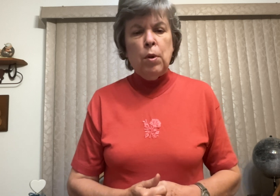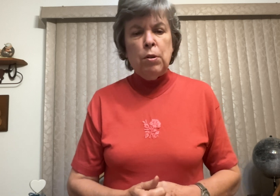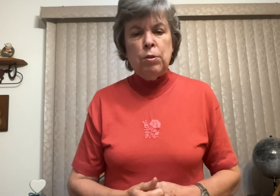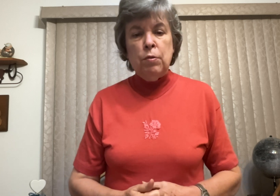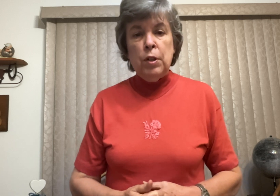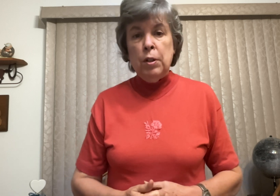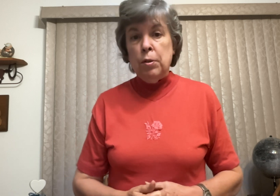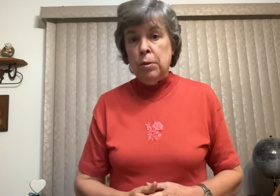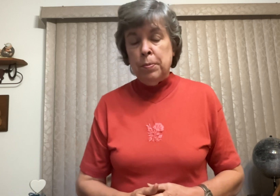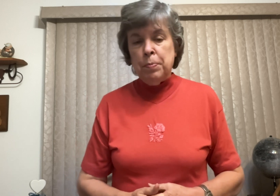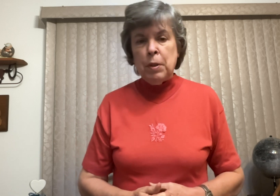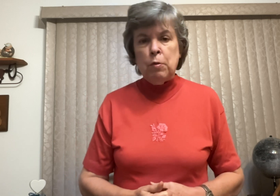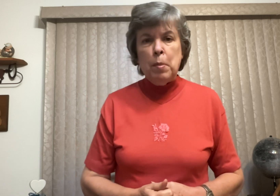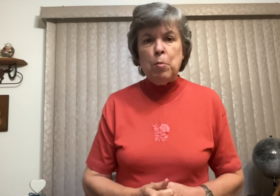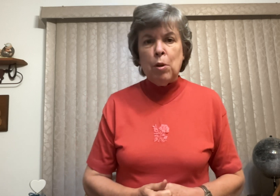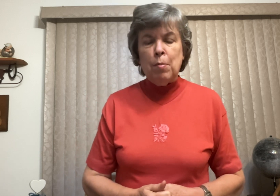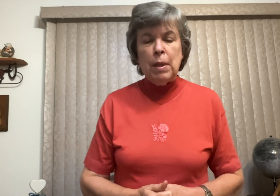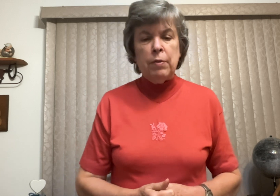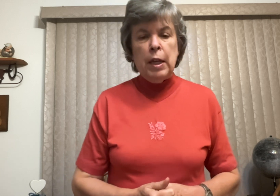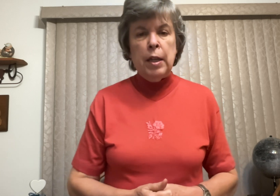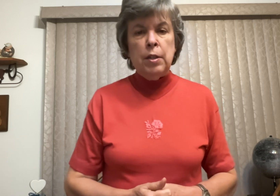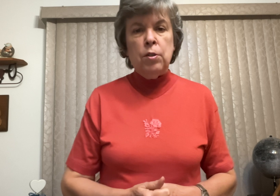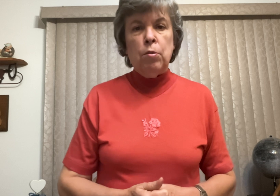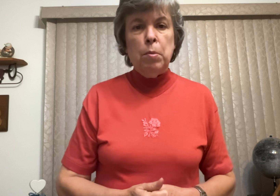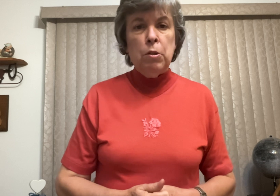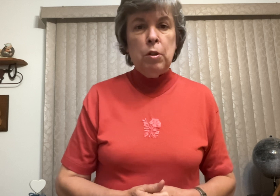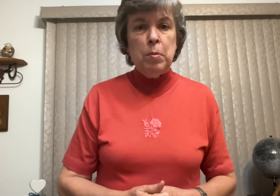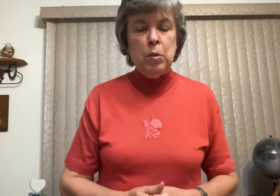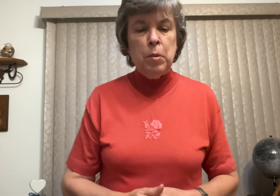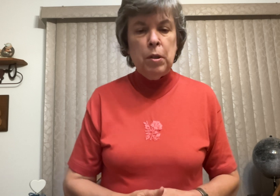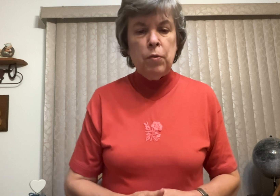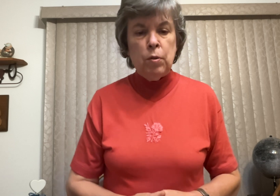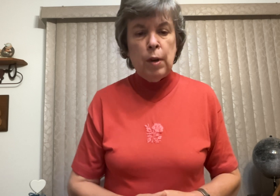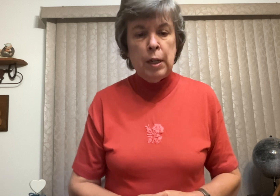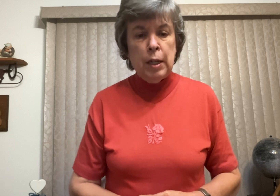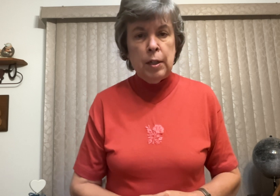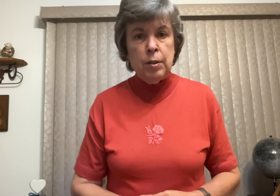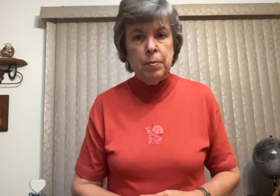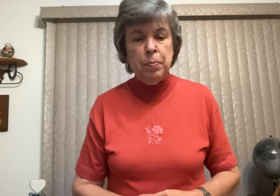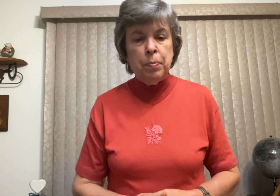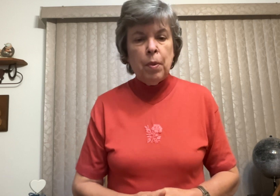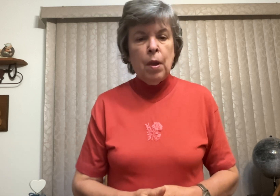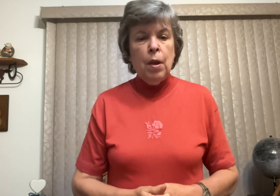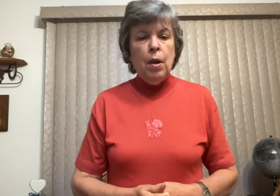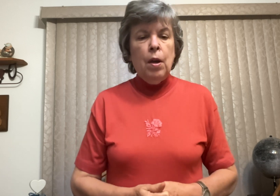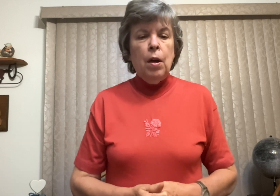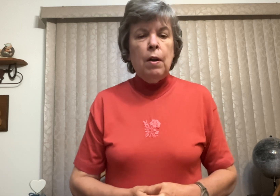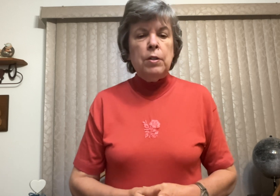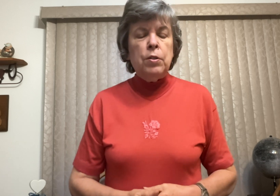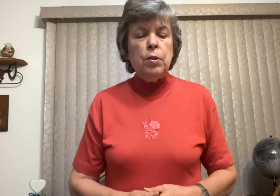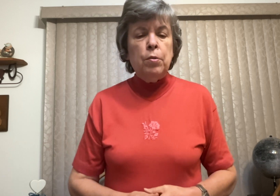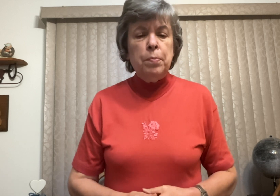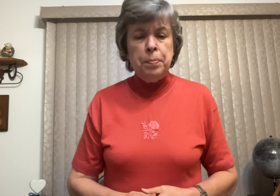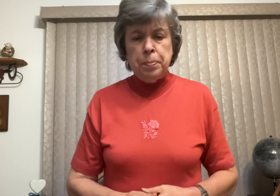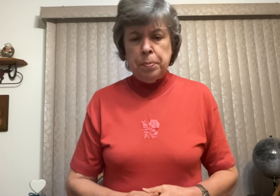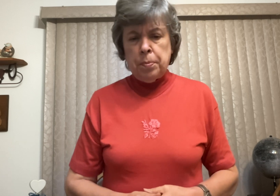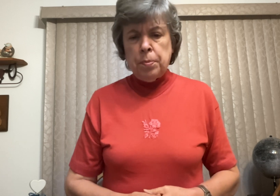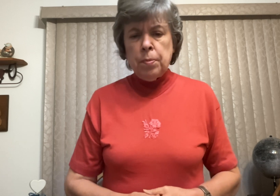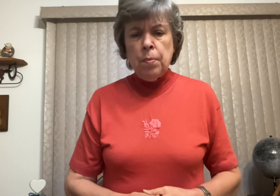two videos. Remember, I'm left-handed, so mirror image me if you're right-handed. All right, so